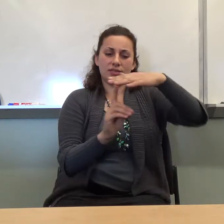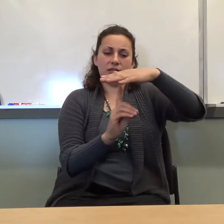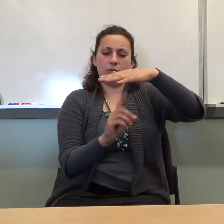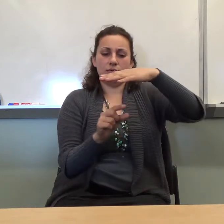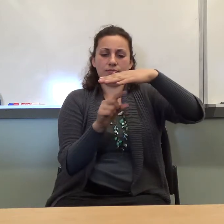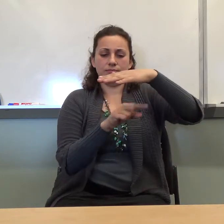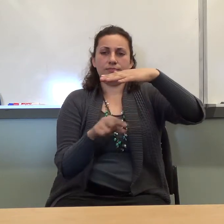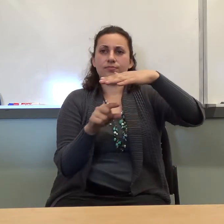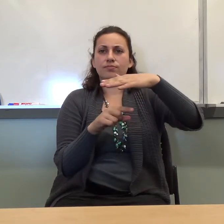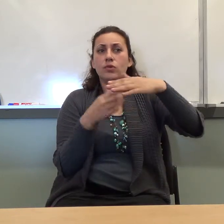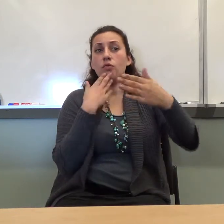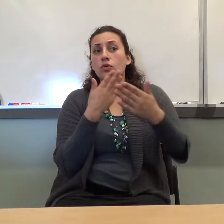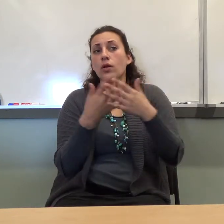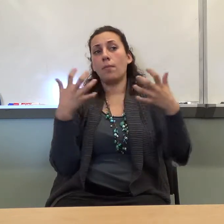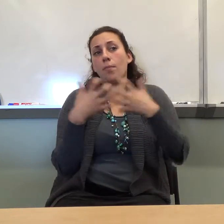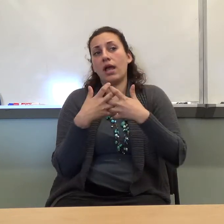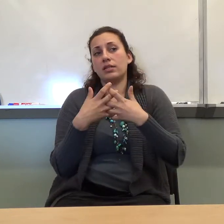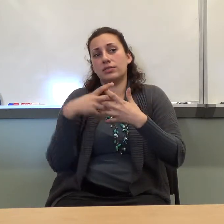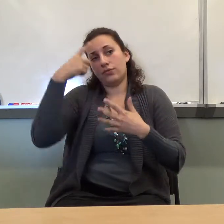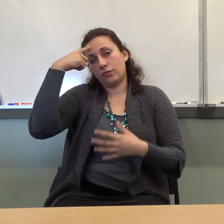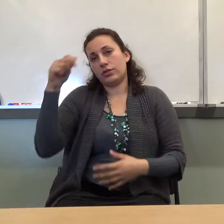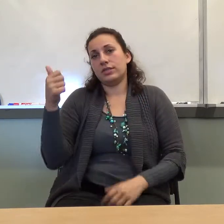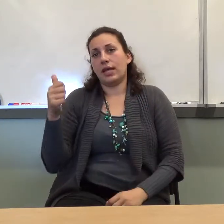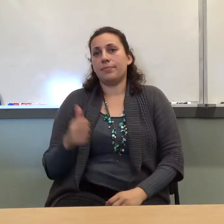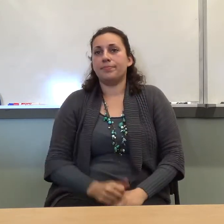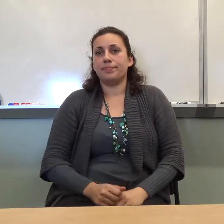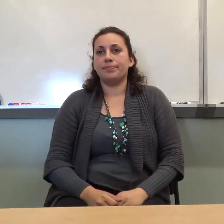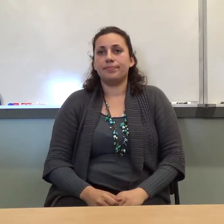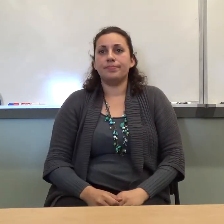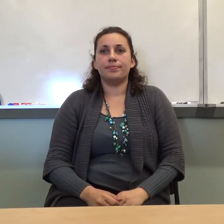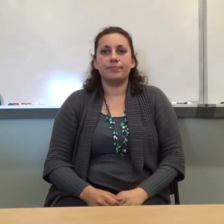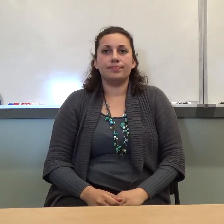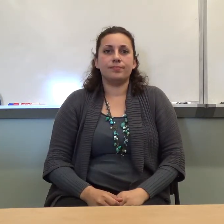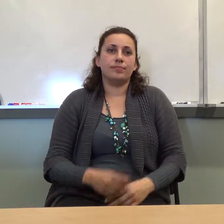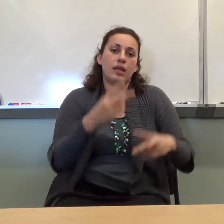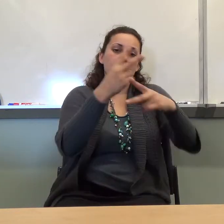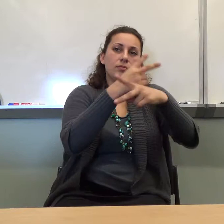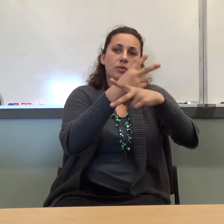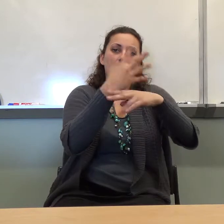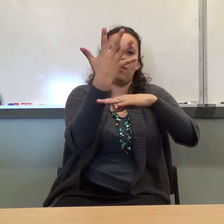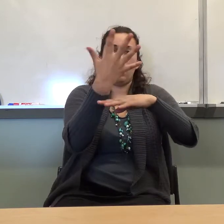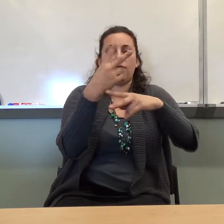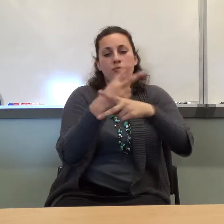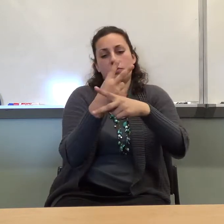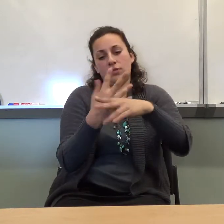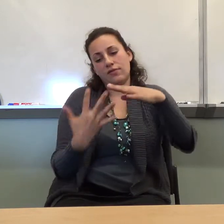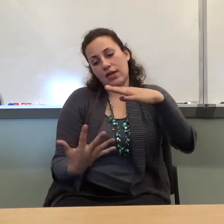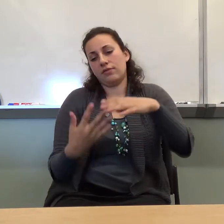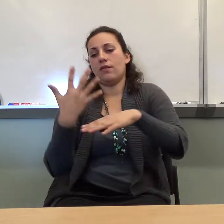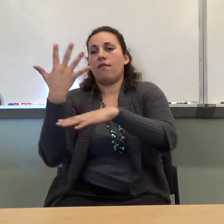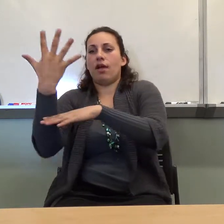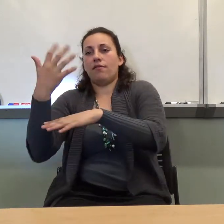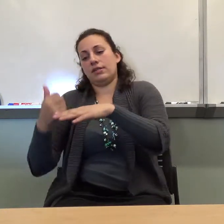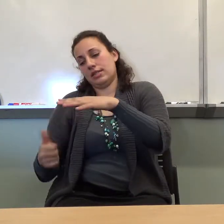plays well with 10. Multiply top and bottom by 5, and you've got 5/10, which is